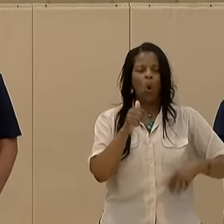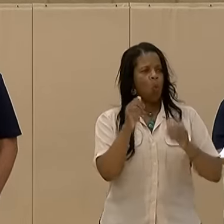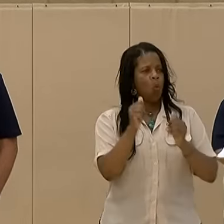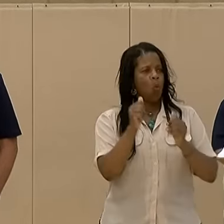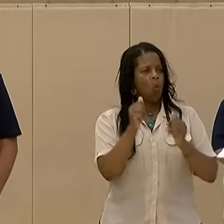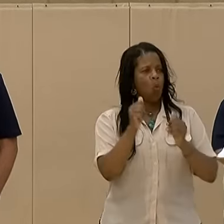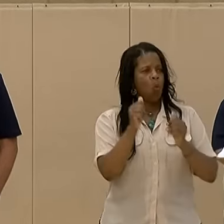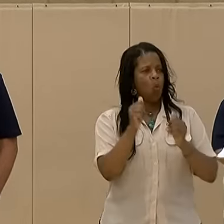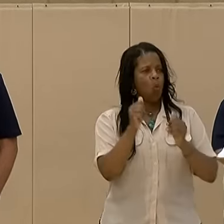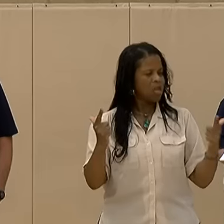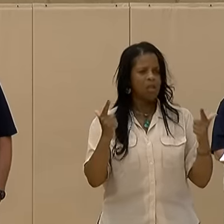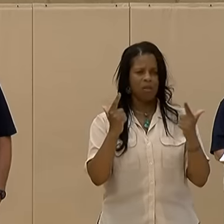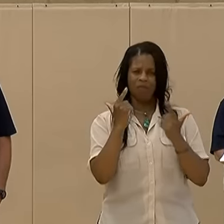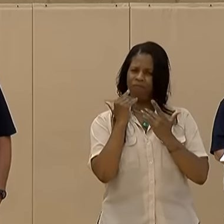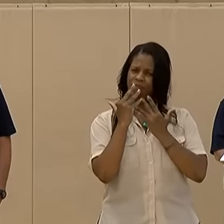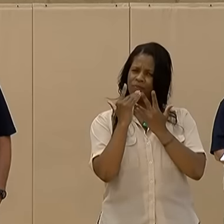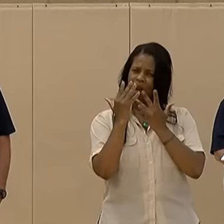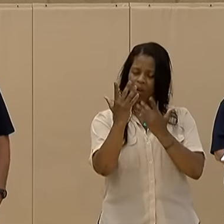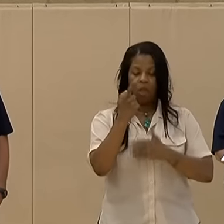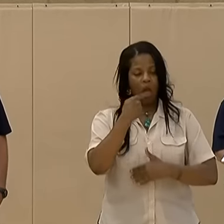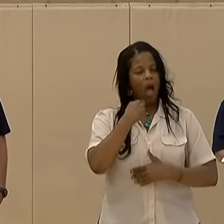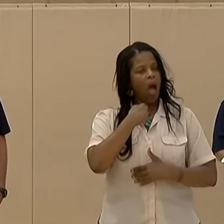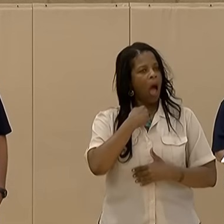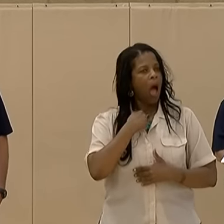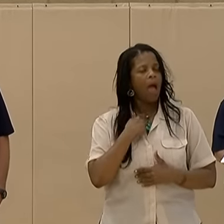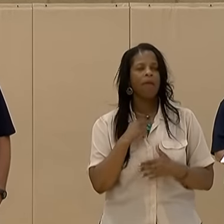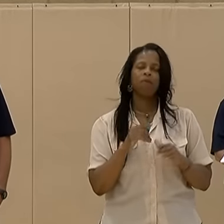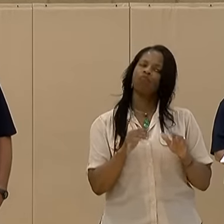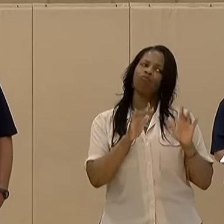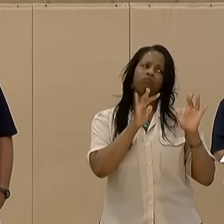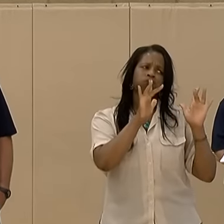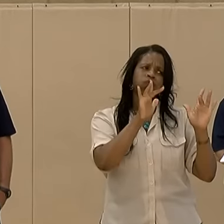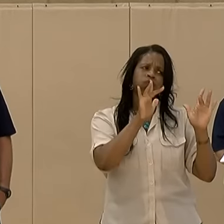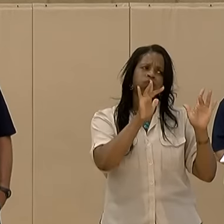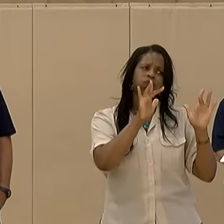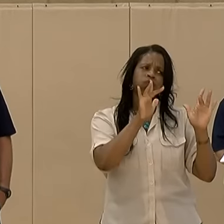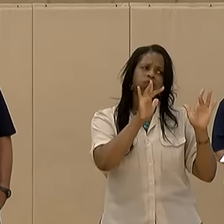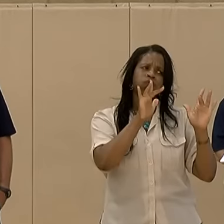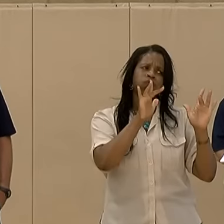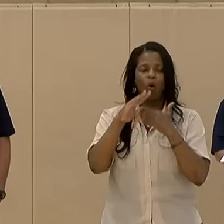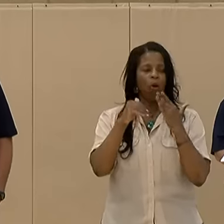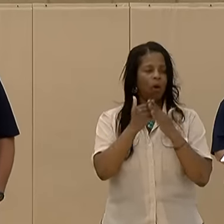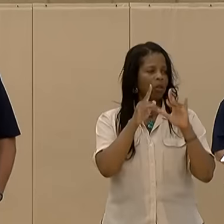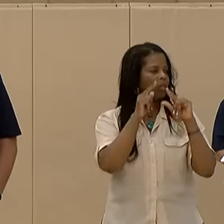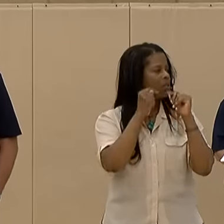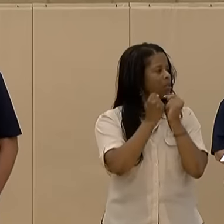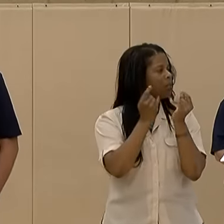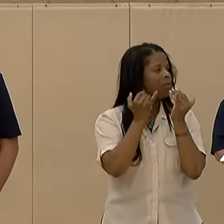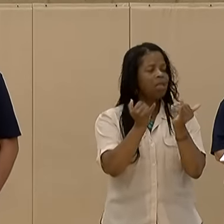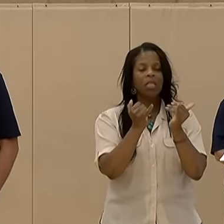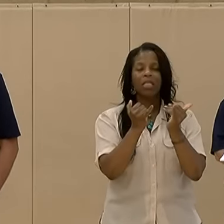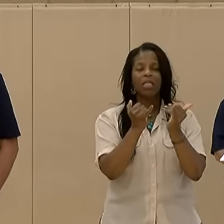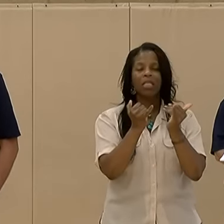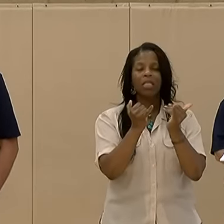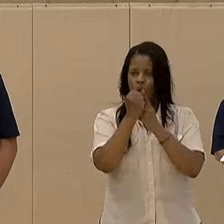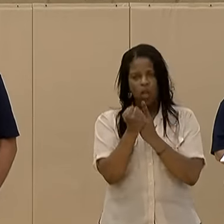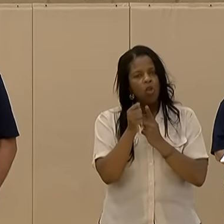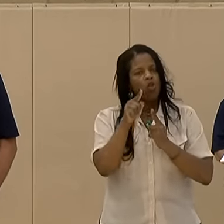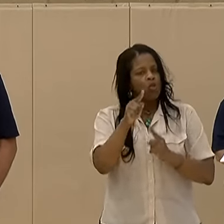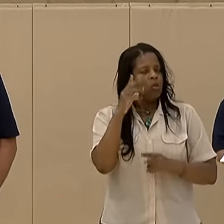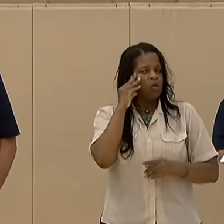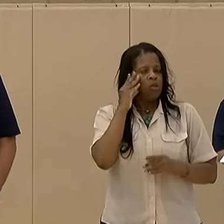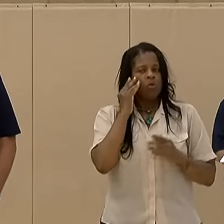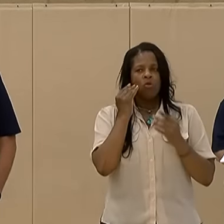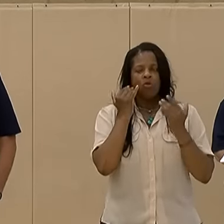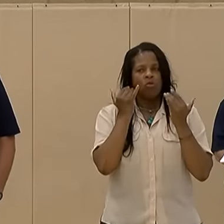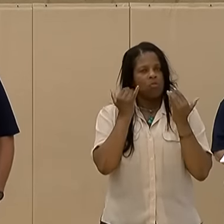fires. And I am very sympathetic, as well as all my team members, to the situation that your community is going through right